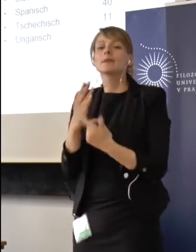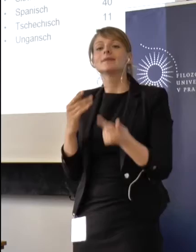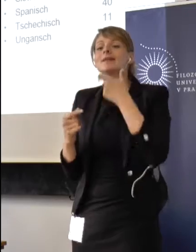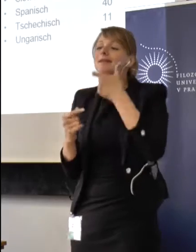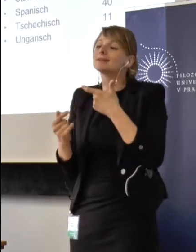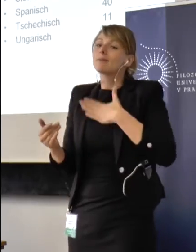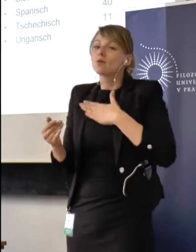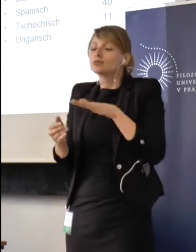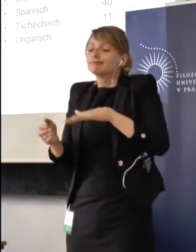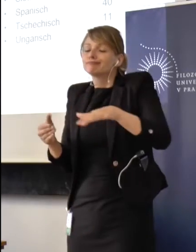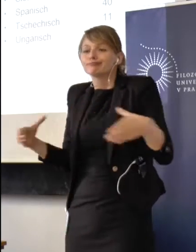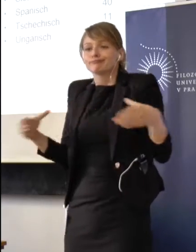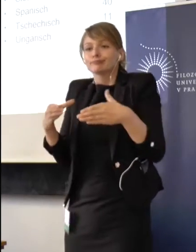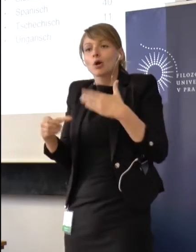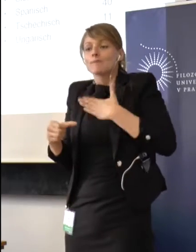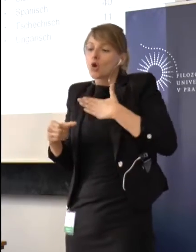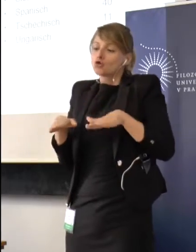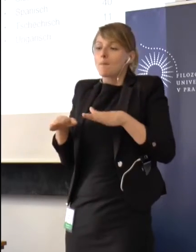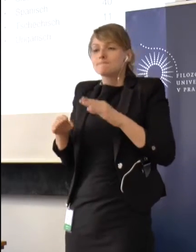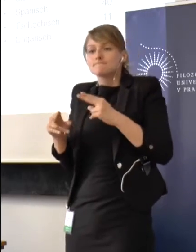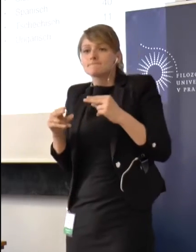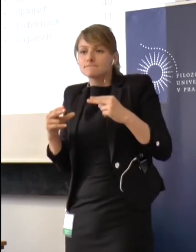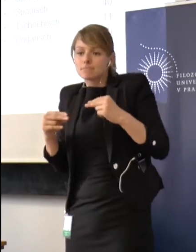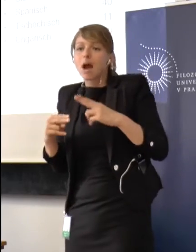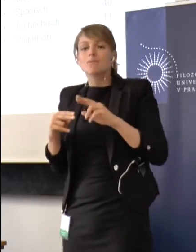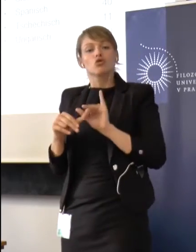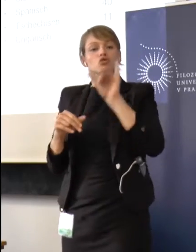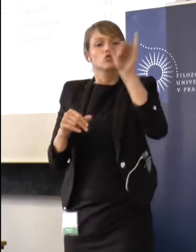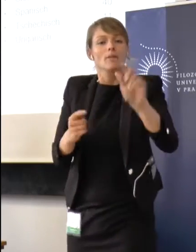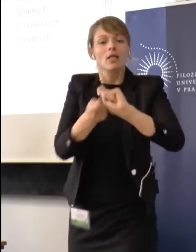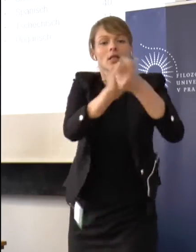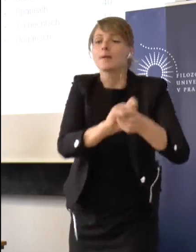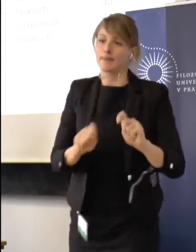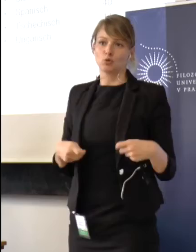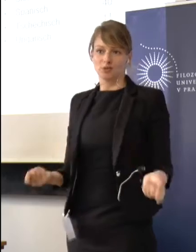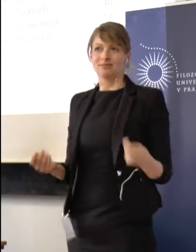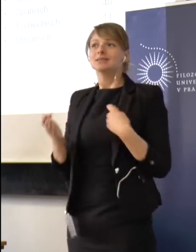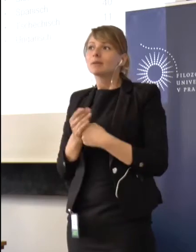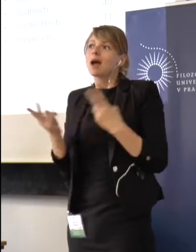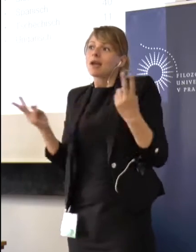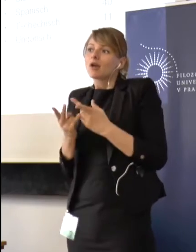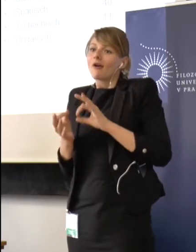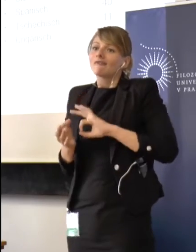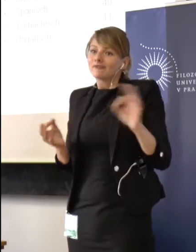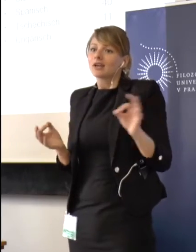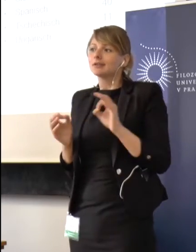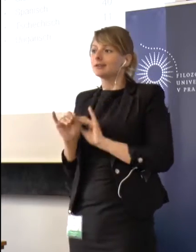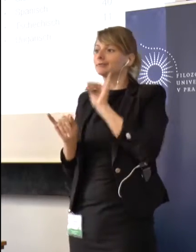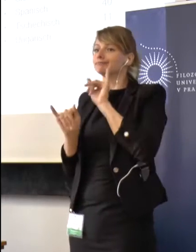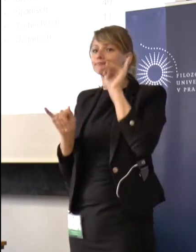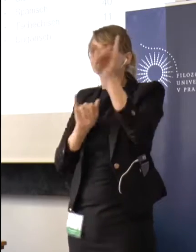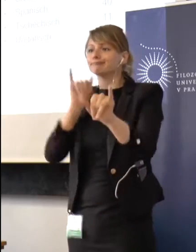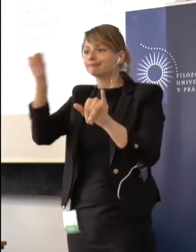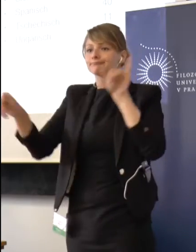perform the discourses about in high discourses. This is important, and because this is the case, they